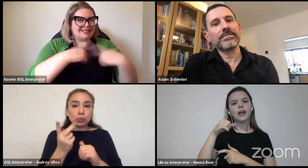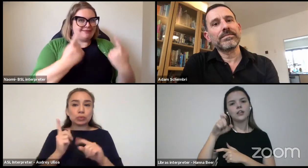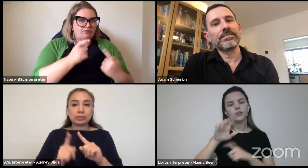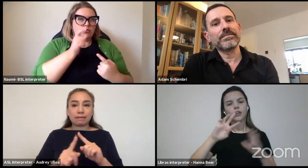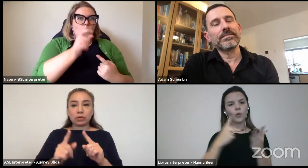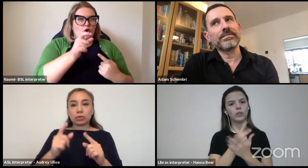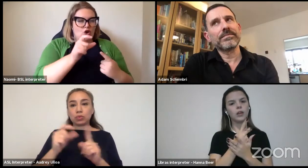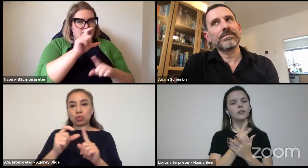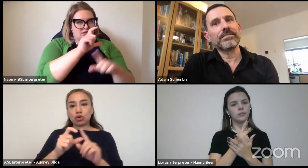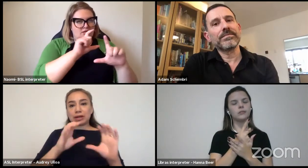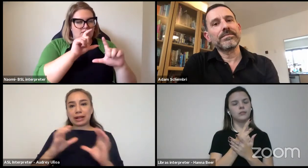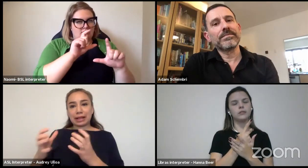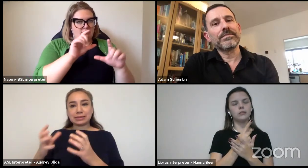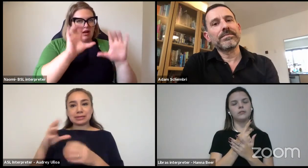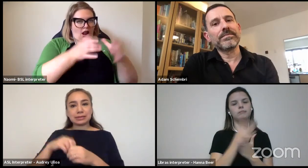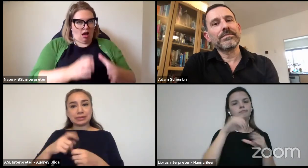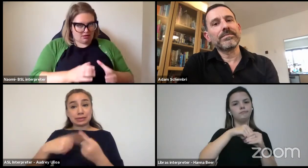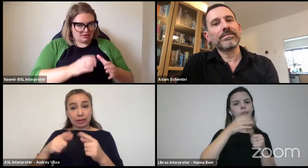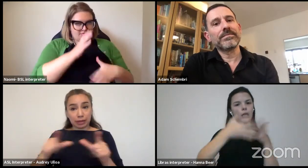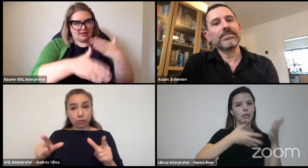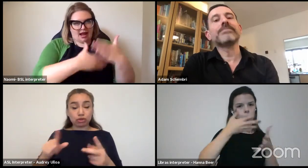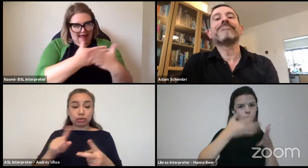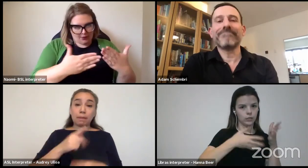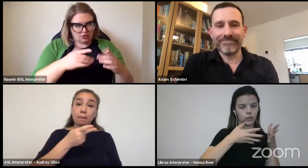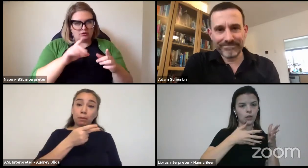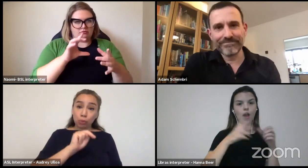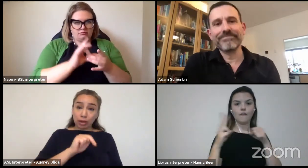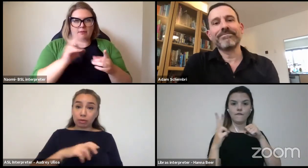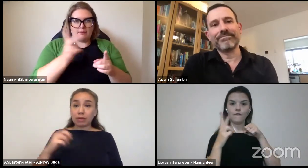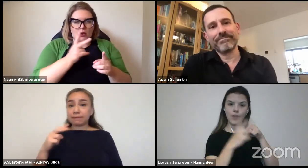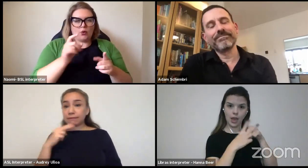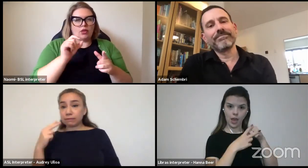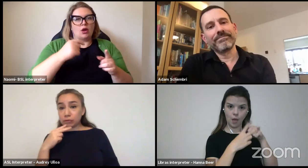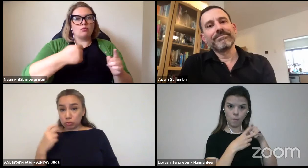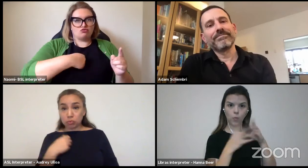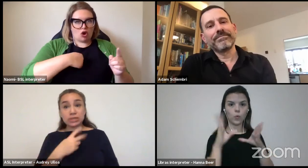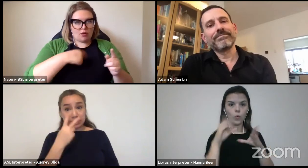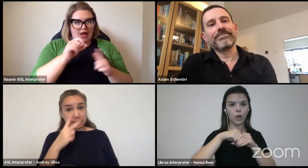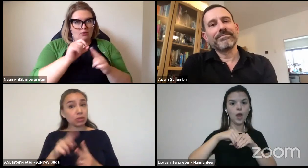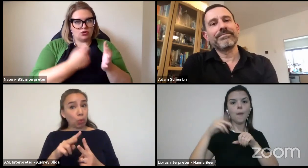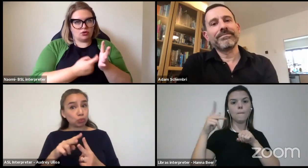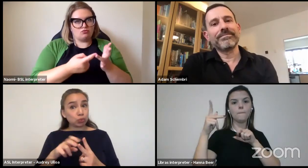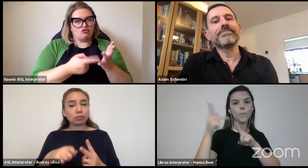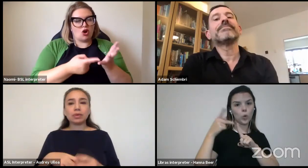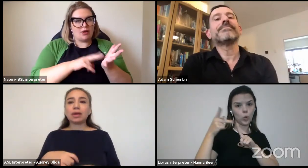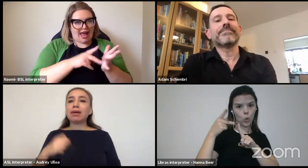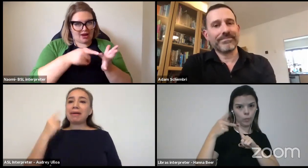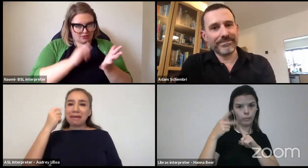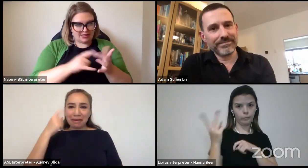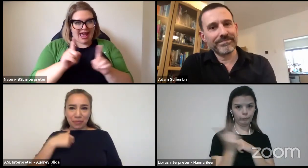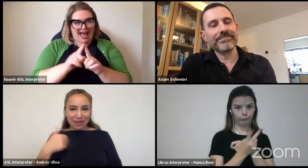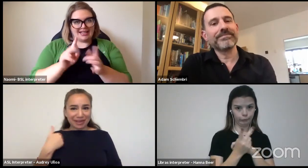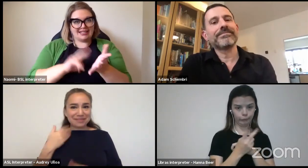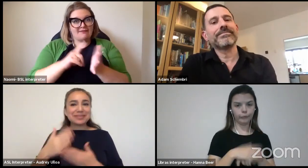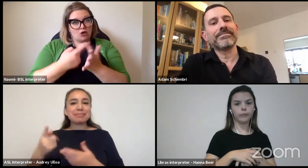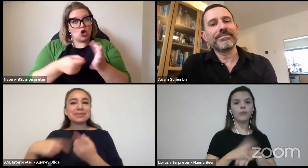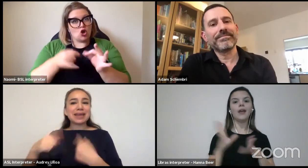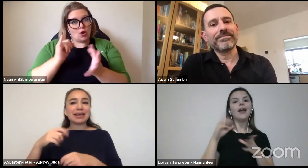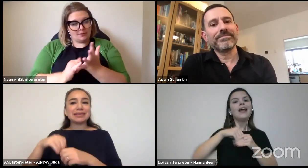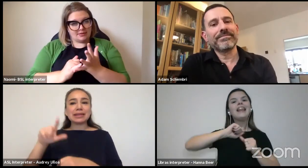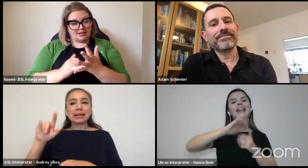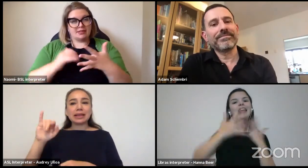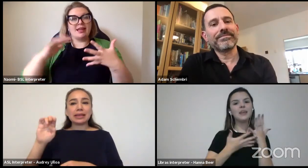in sign languages, pronouns and verbs. And we do have signs in Libras that can